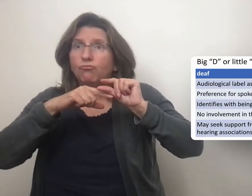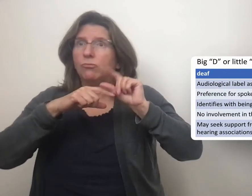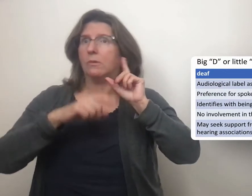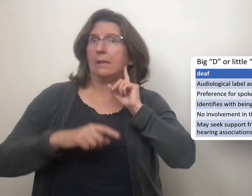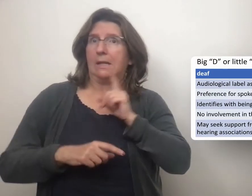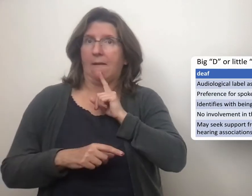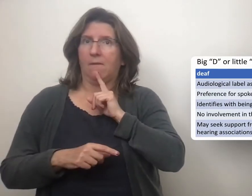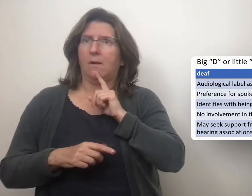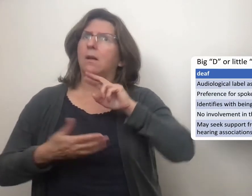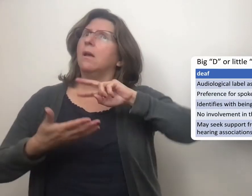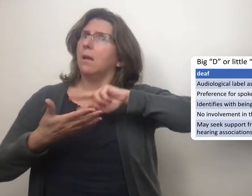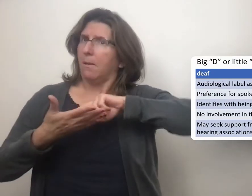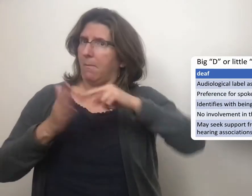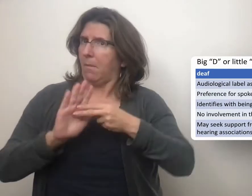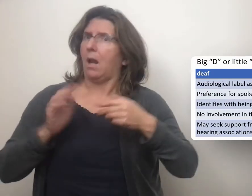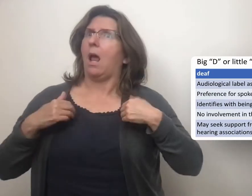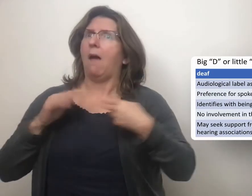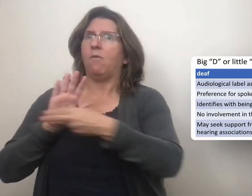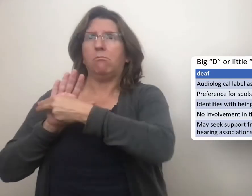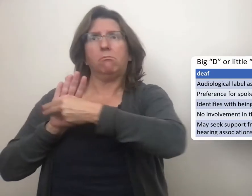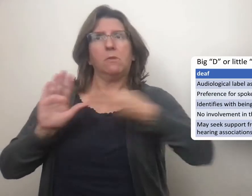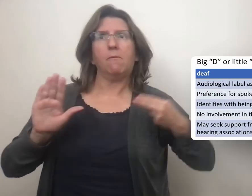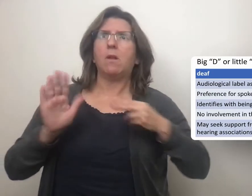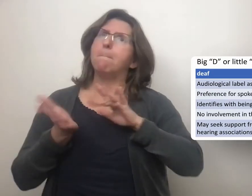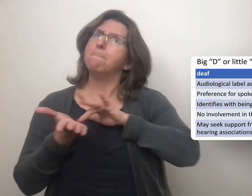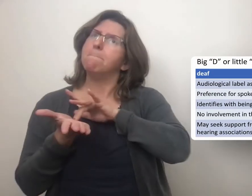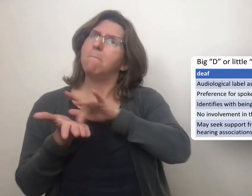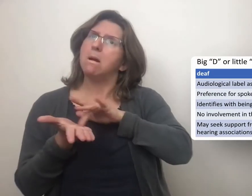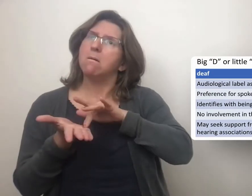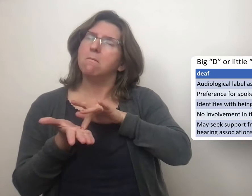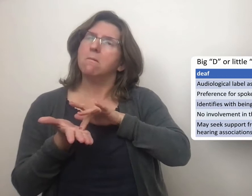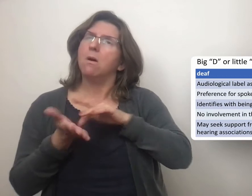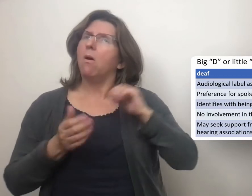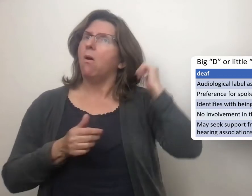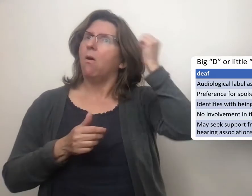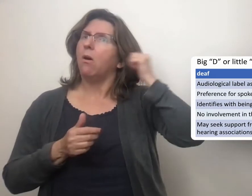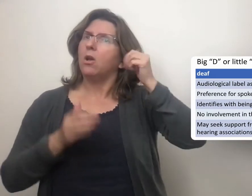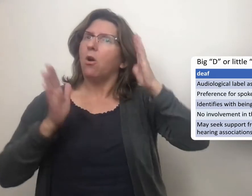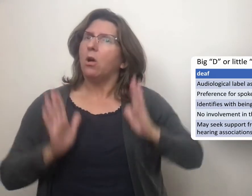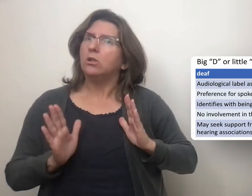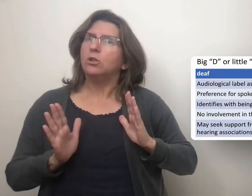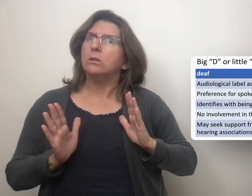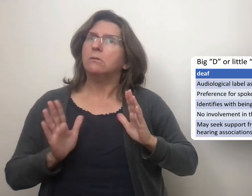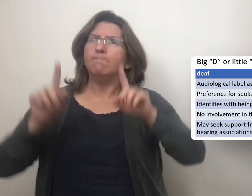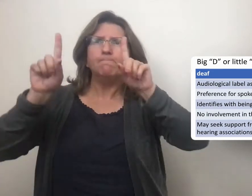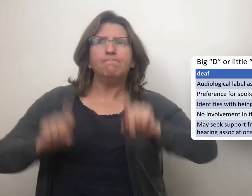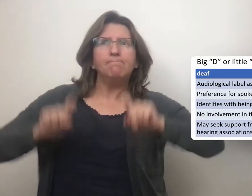So what is meant by little d deaf identifier? This is more of a medical autological